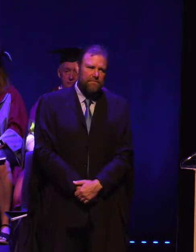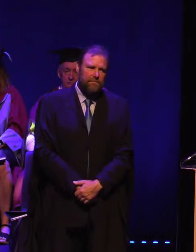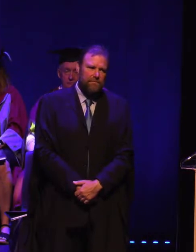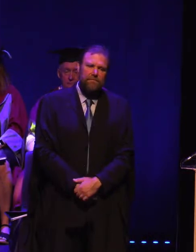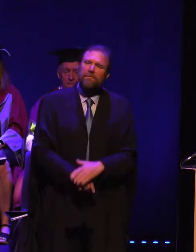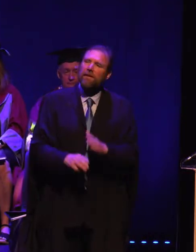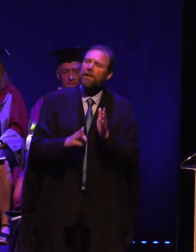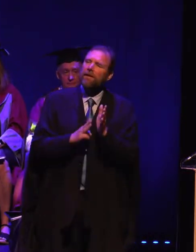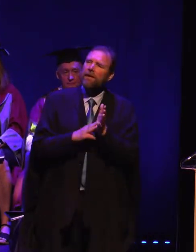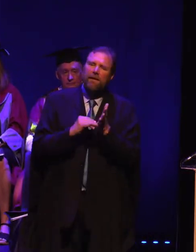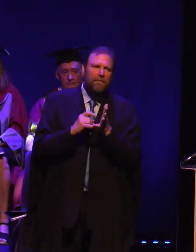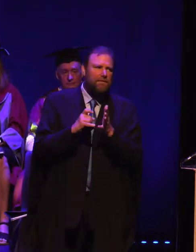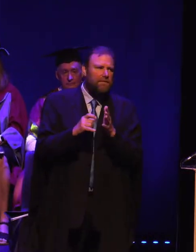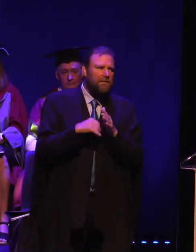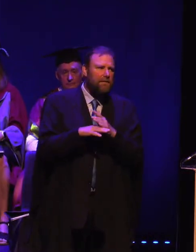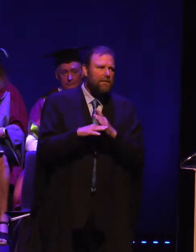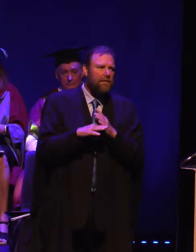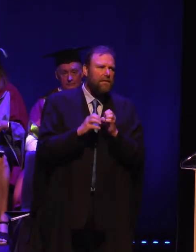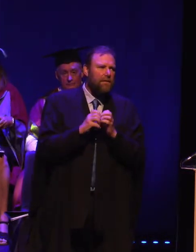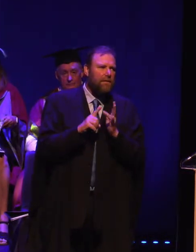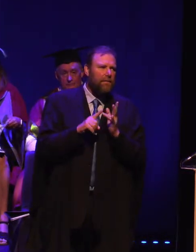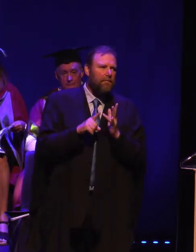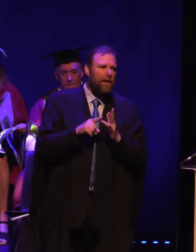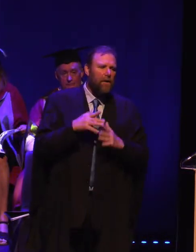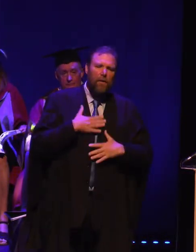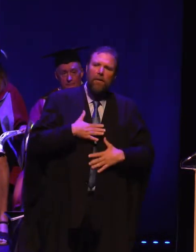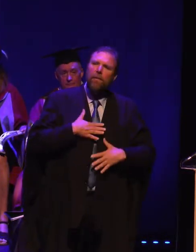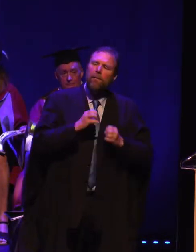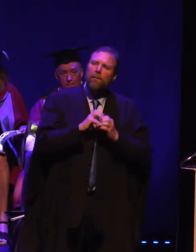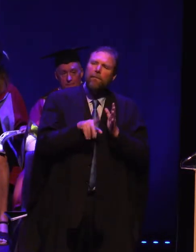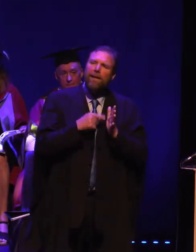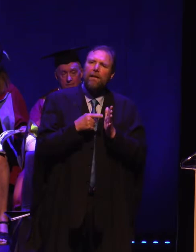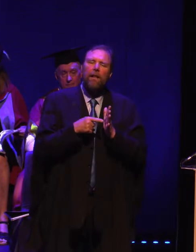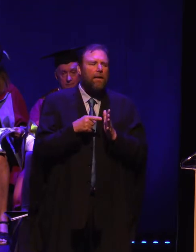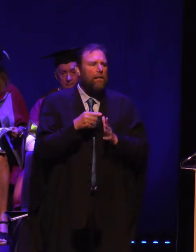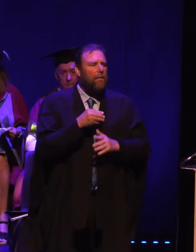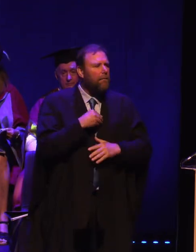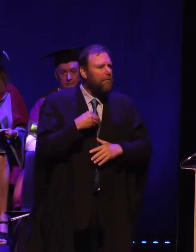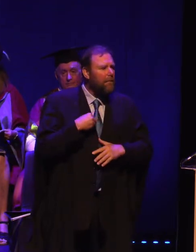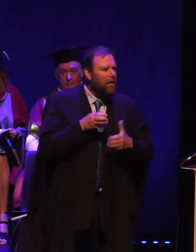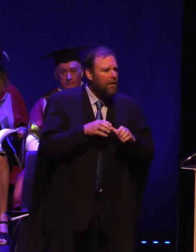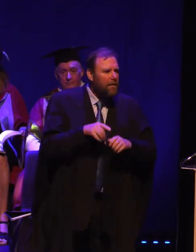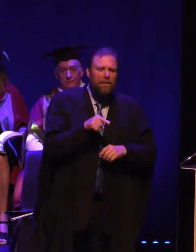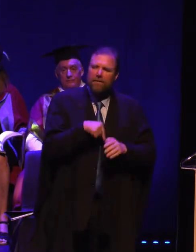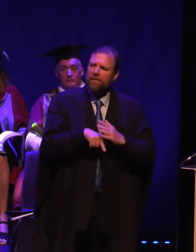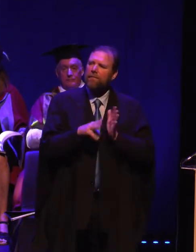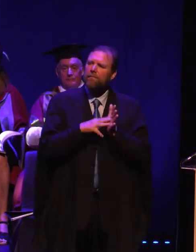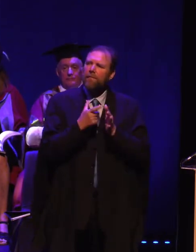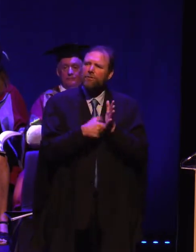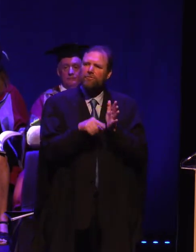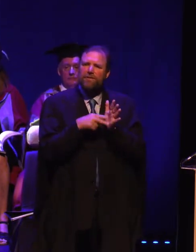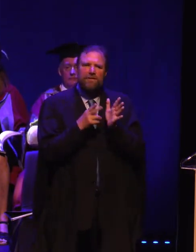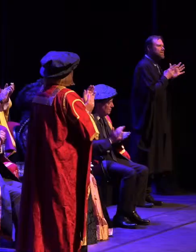Master of Science in Biomedical Science, Medical Microbiology, Malvika Baiju Ravi.